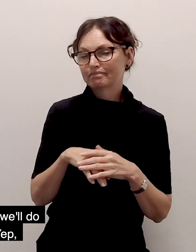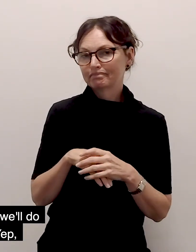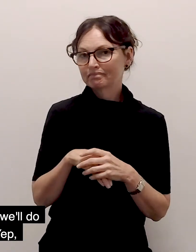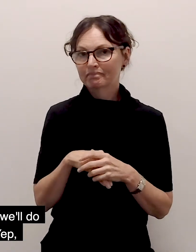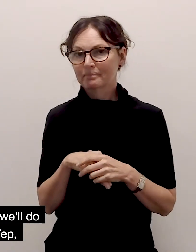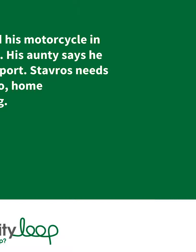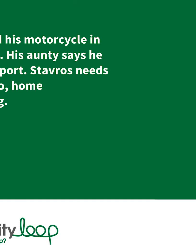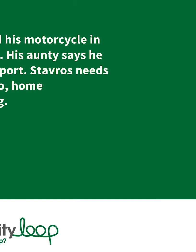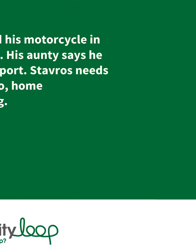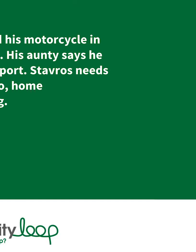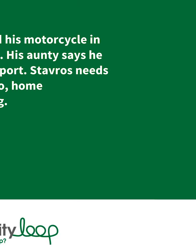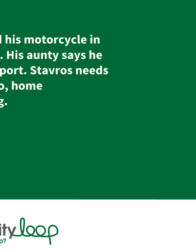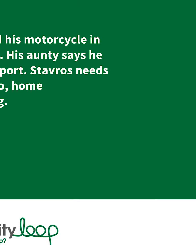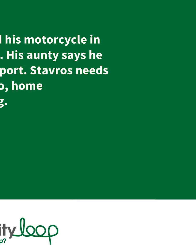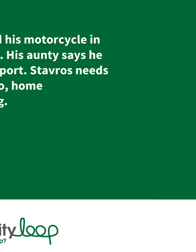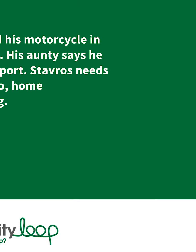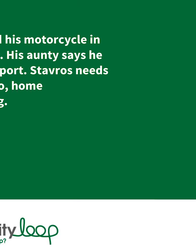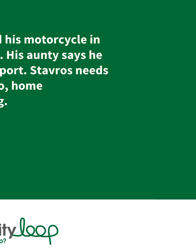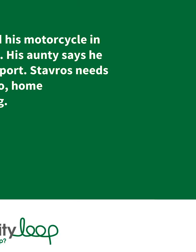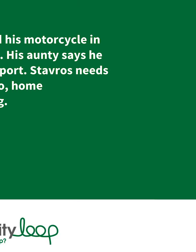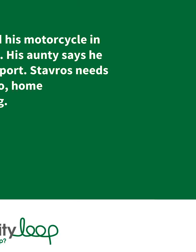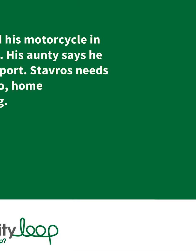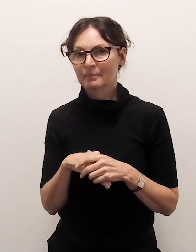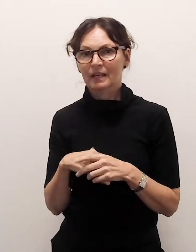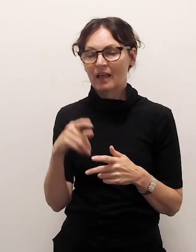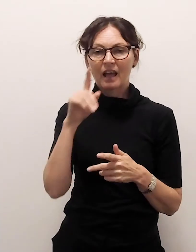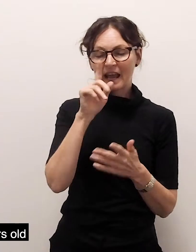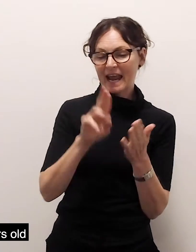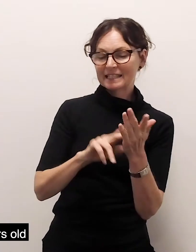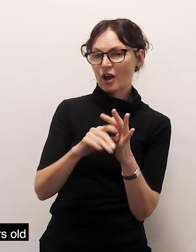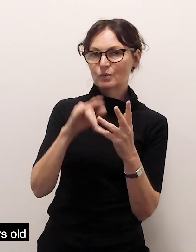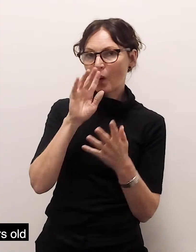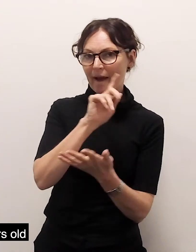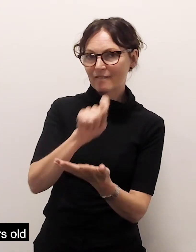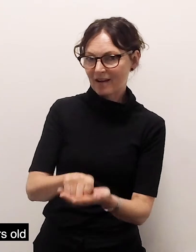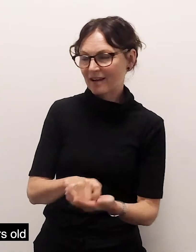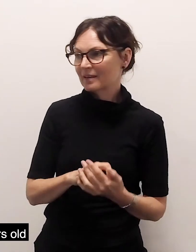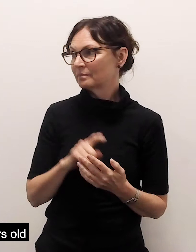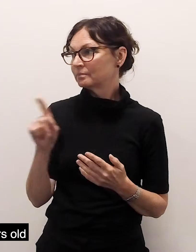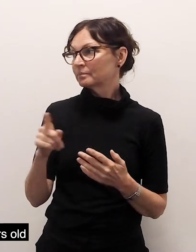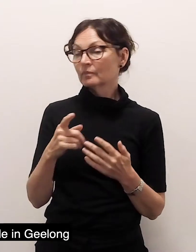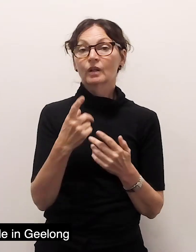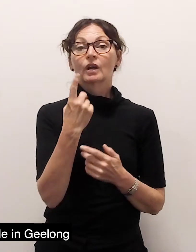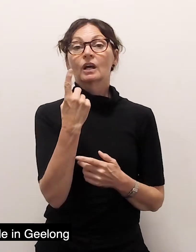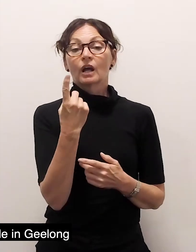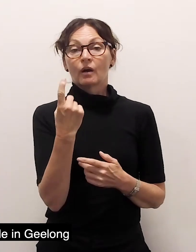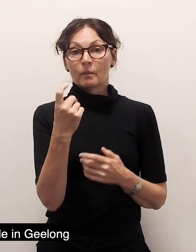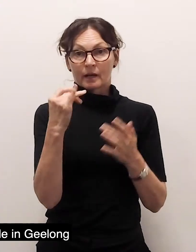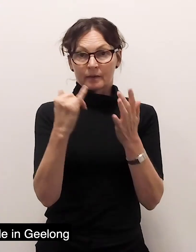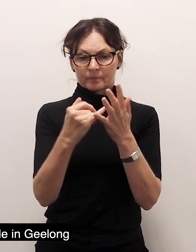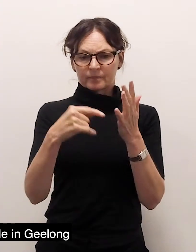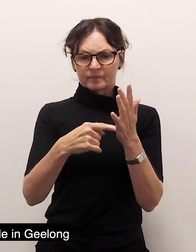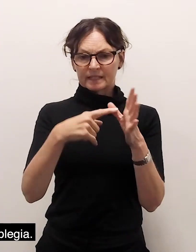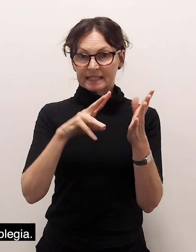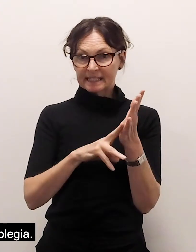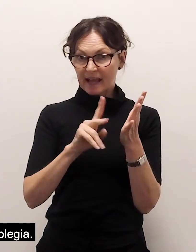it as a group. Yep. Image of exercise card being read. Stavros is 46 years old and crashed his motorcycle